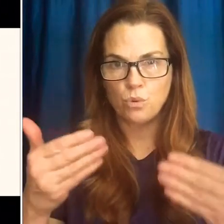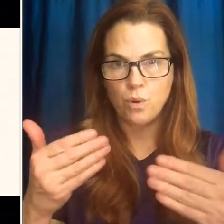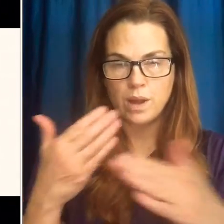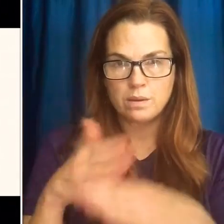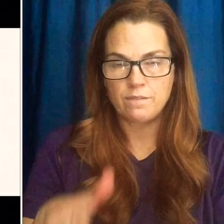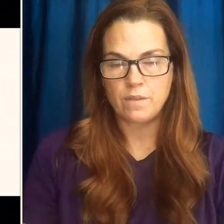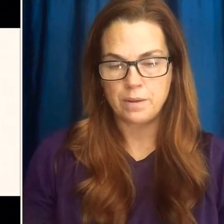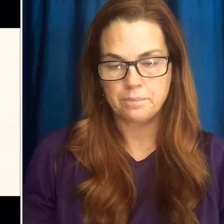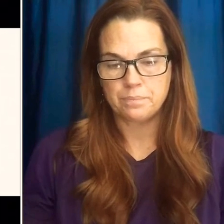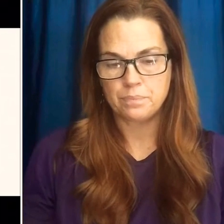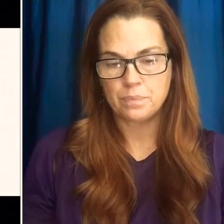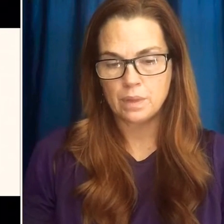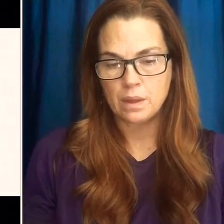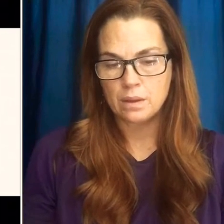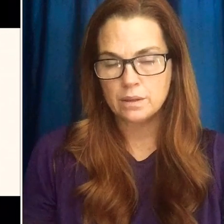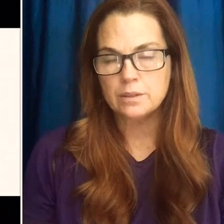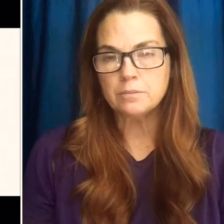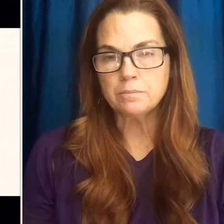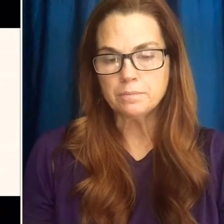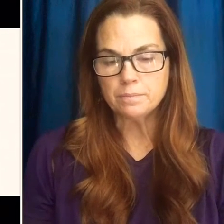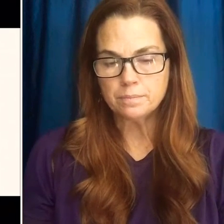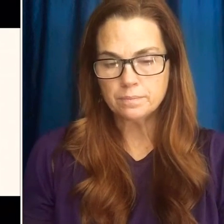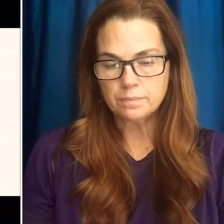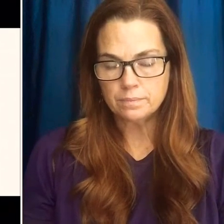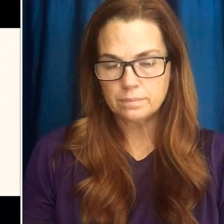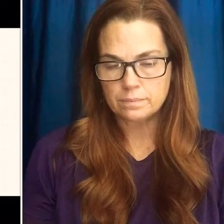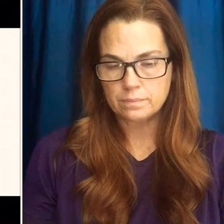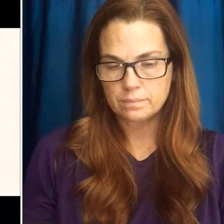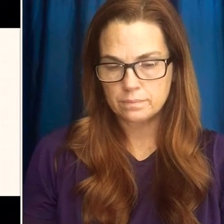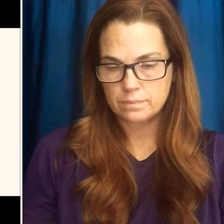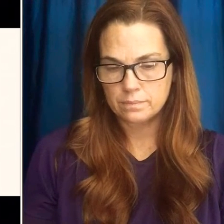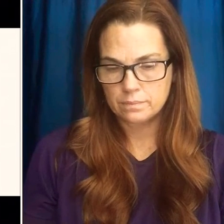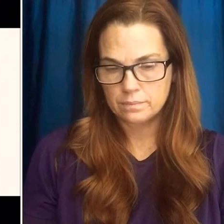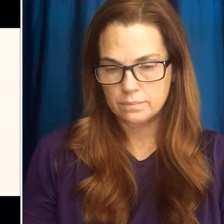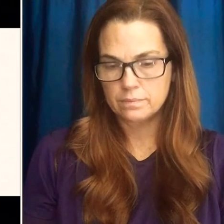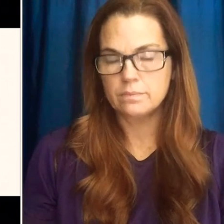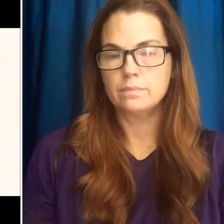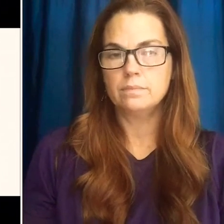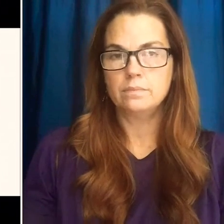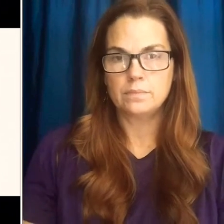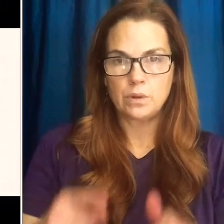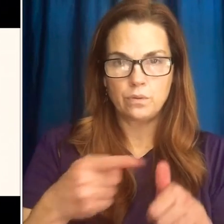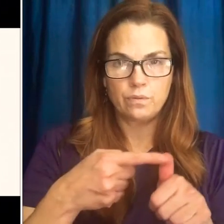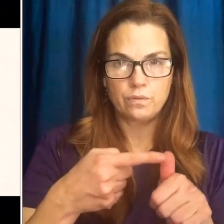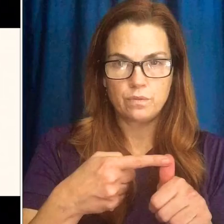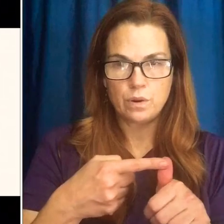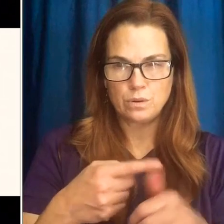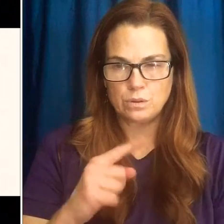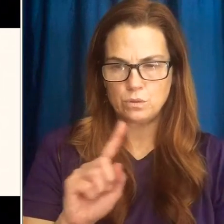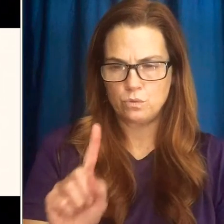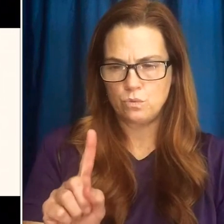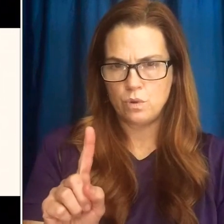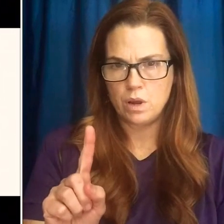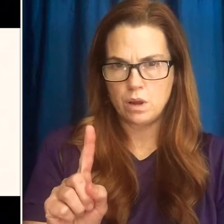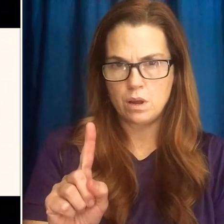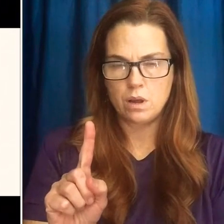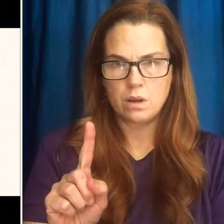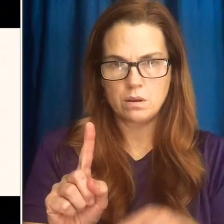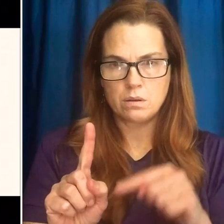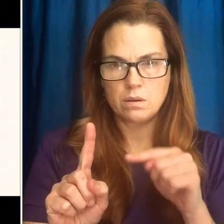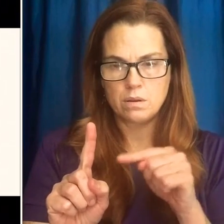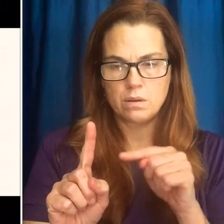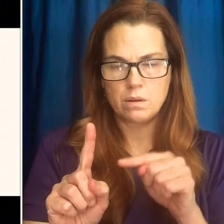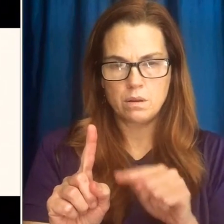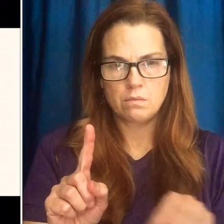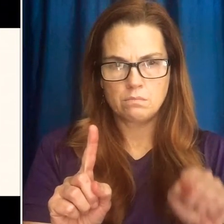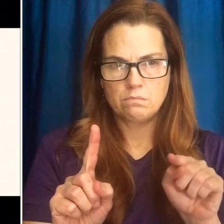find that I can make no groups of 4, that when I subtract 0 from 1, I have 1.